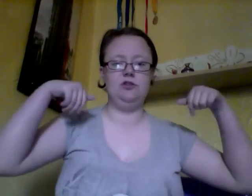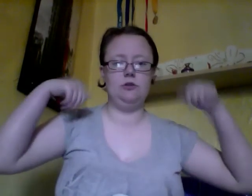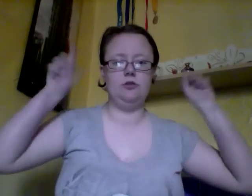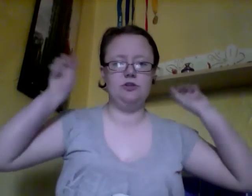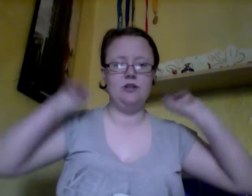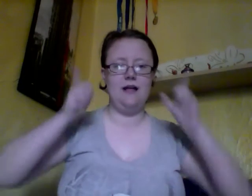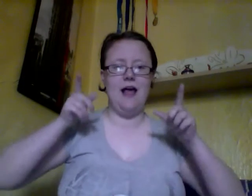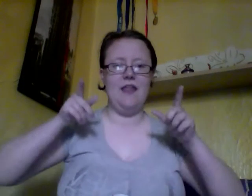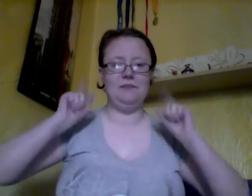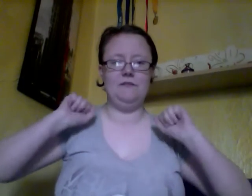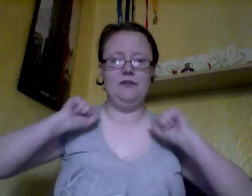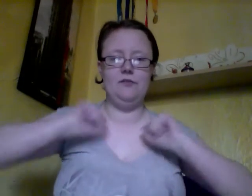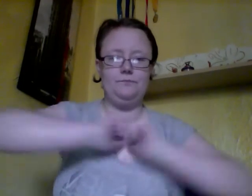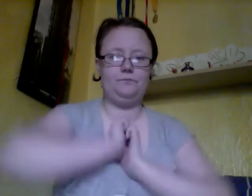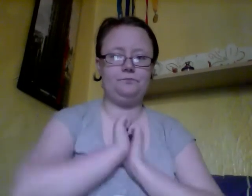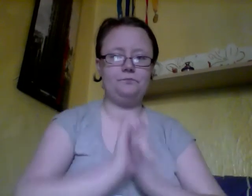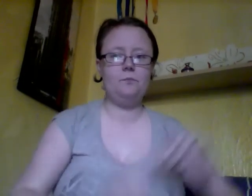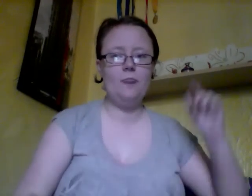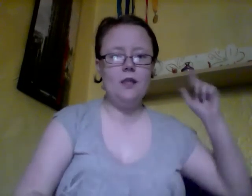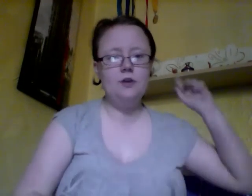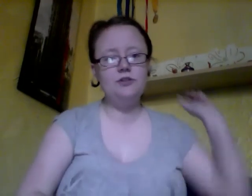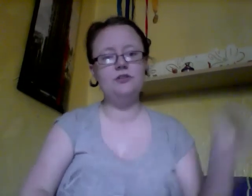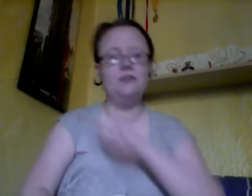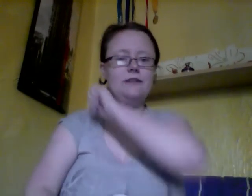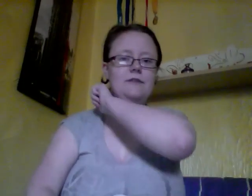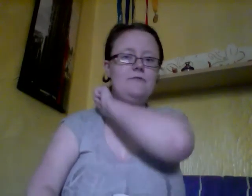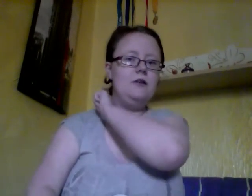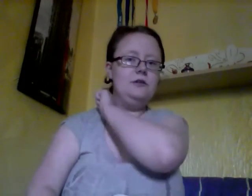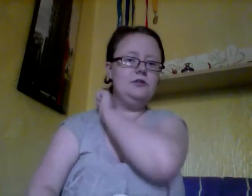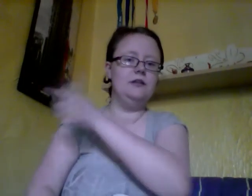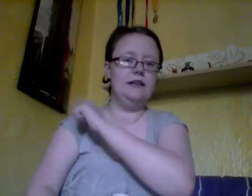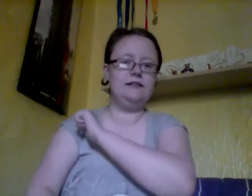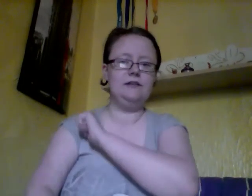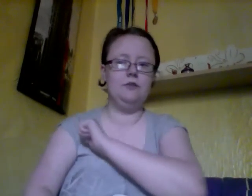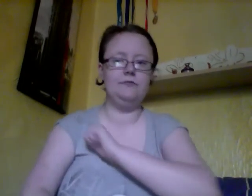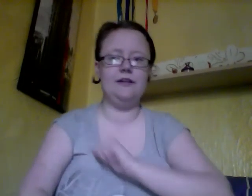Sherlock. That's my favourite. So, without further ado, let's get on with this.